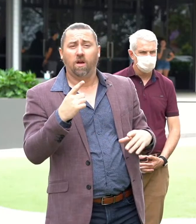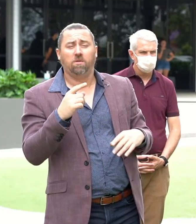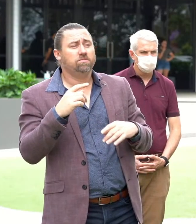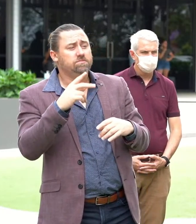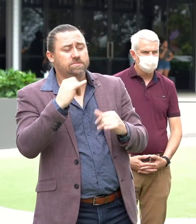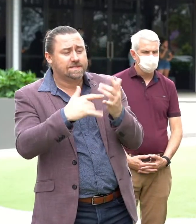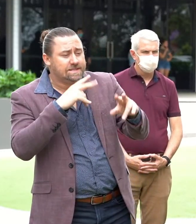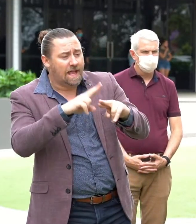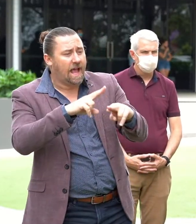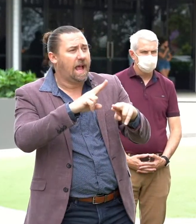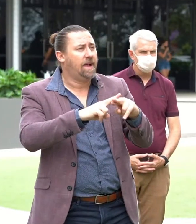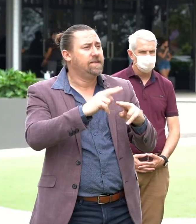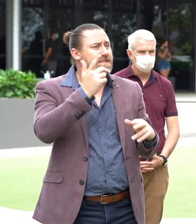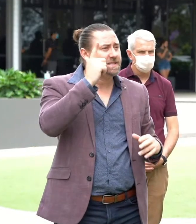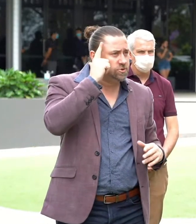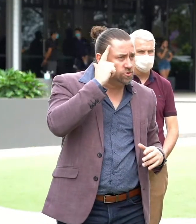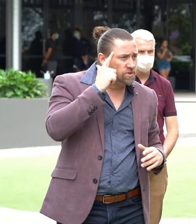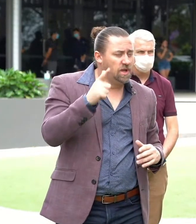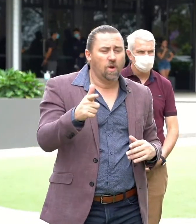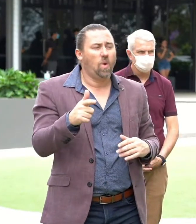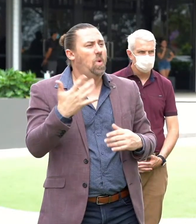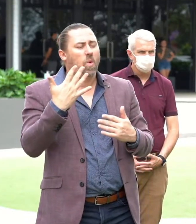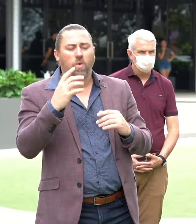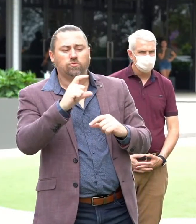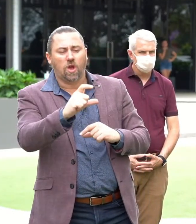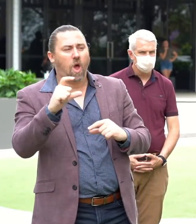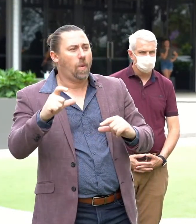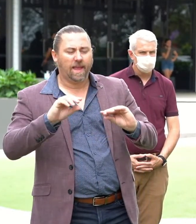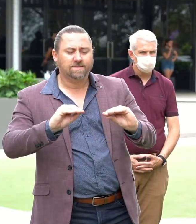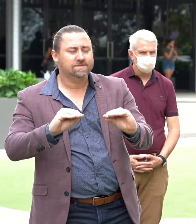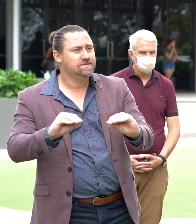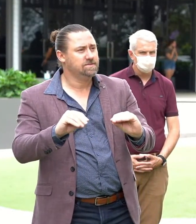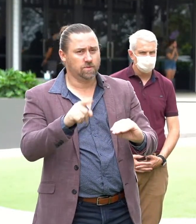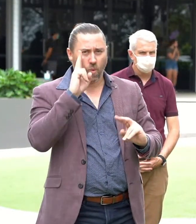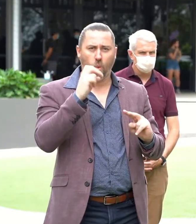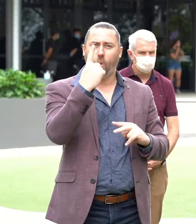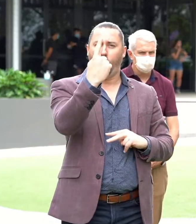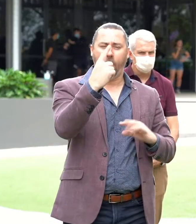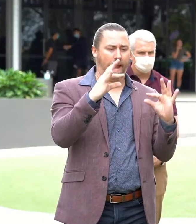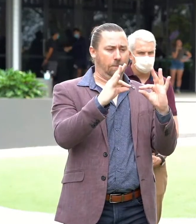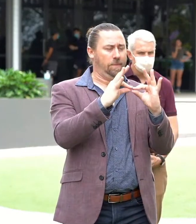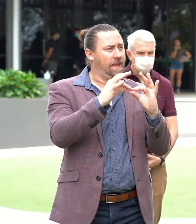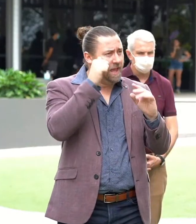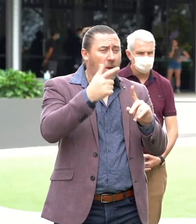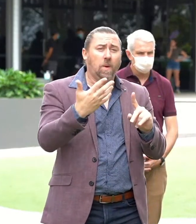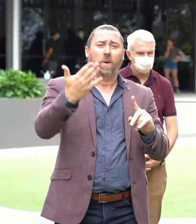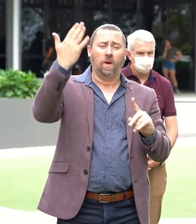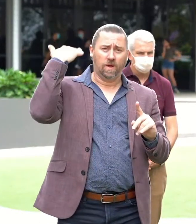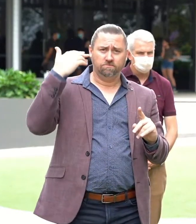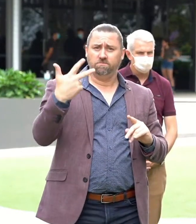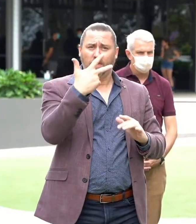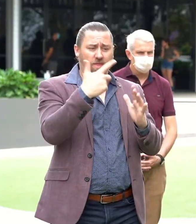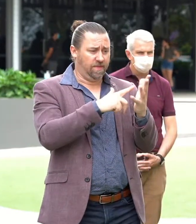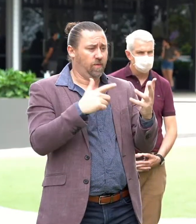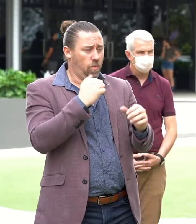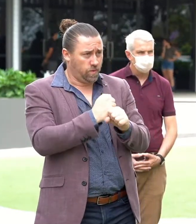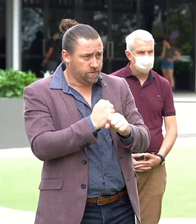childhood educators on Category 1B, and I'm pleased to announce today that since we did that on the 8th of August,